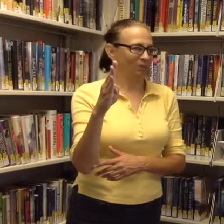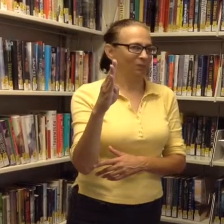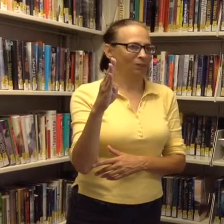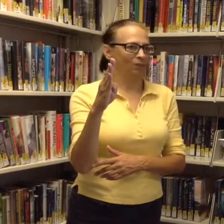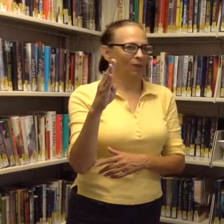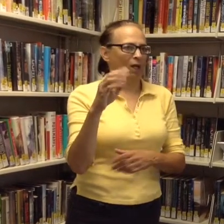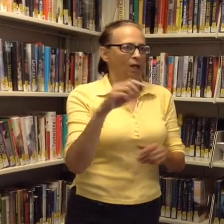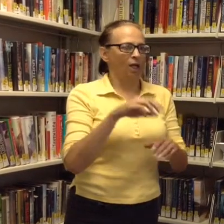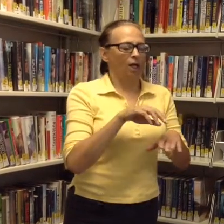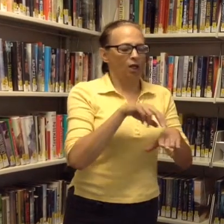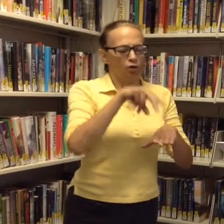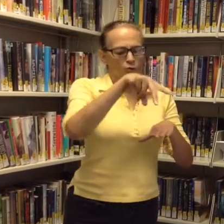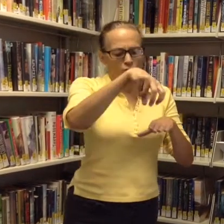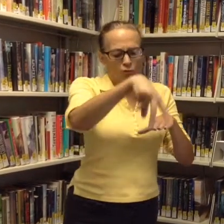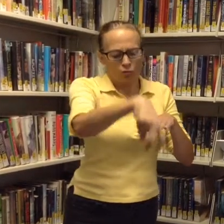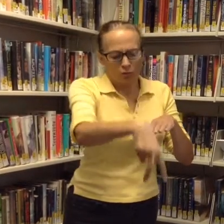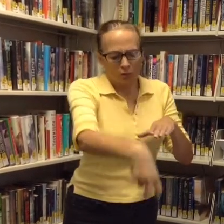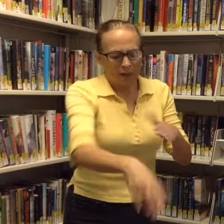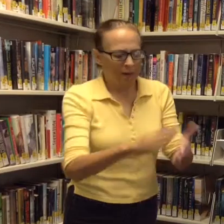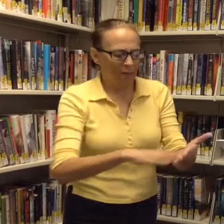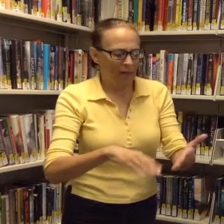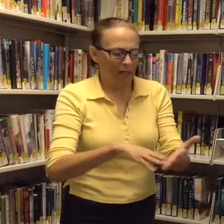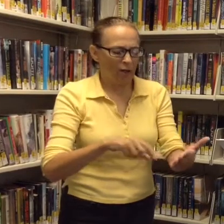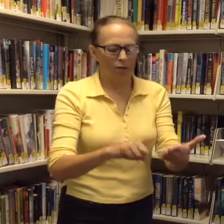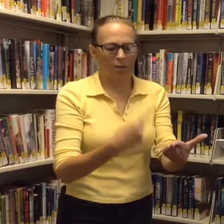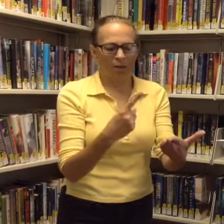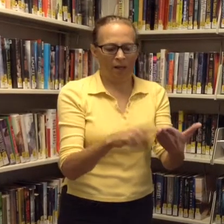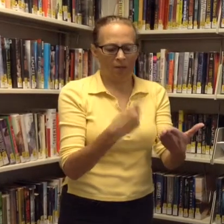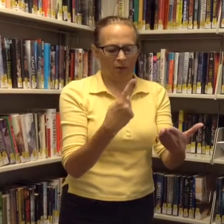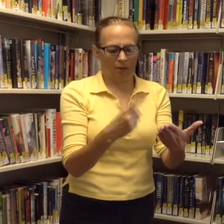They dripped puddles of paint onto the paper.